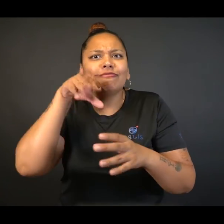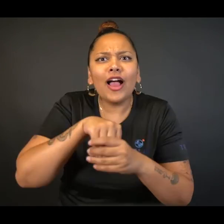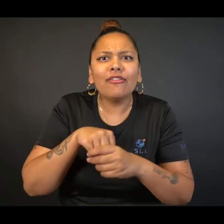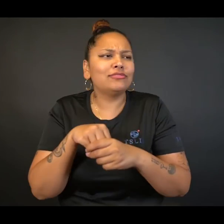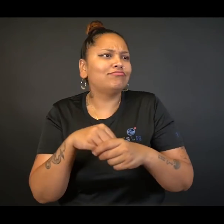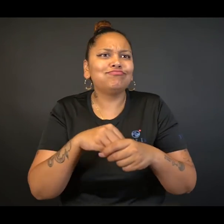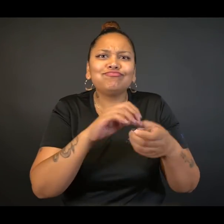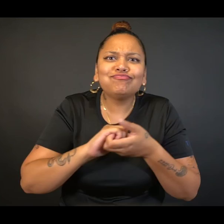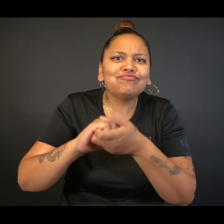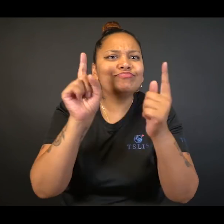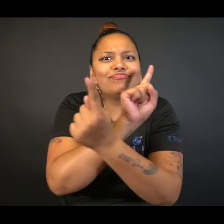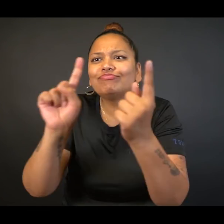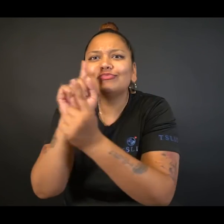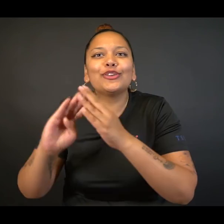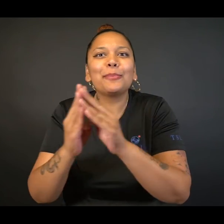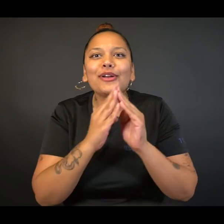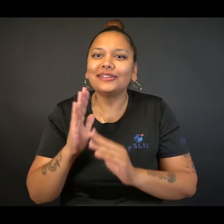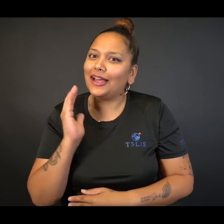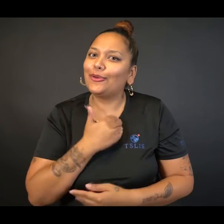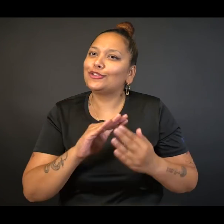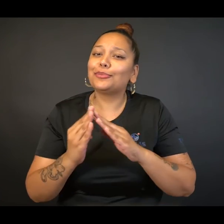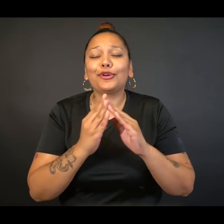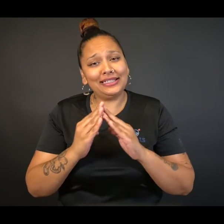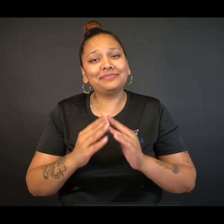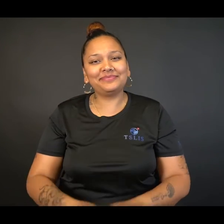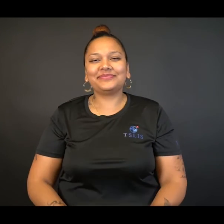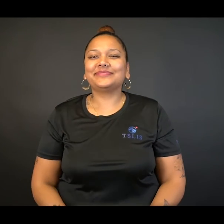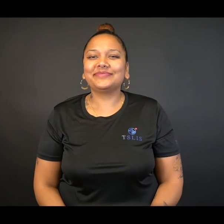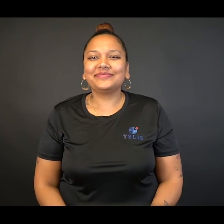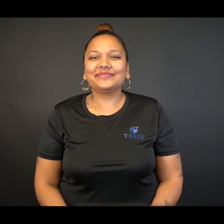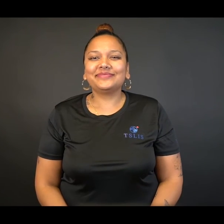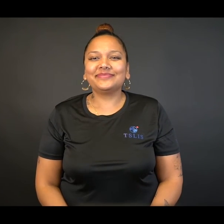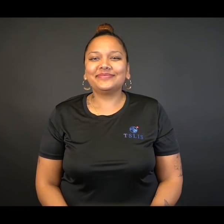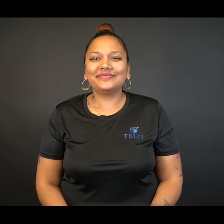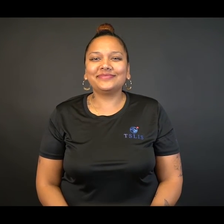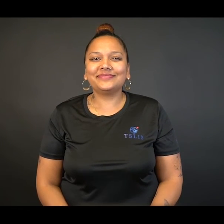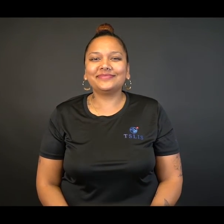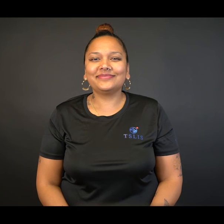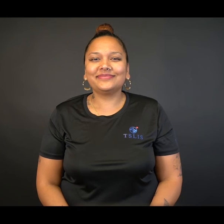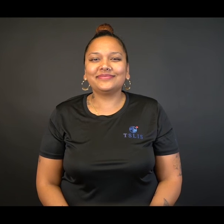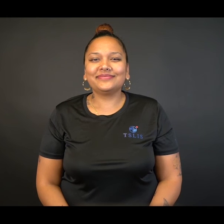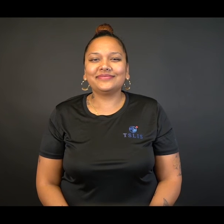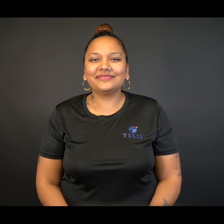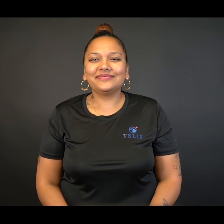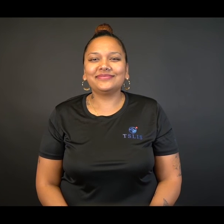work, travel, and play, just as I do with Angelo during our breaks. And because we